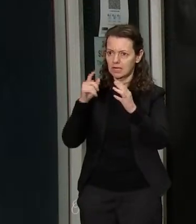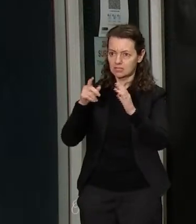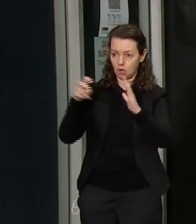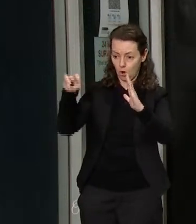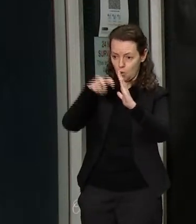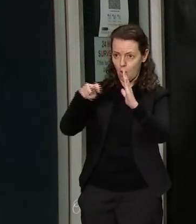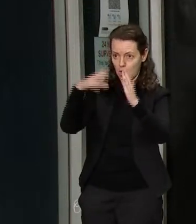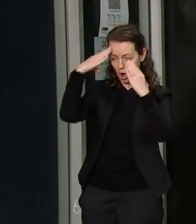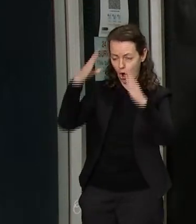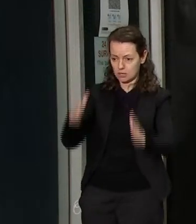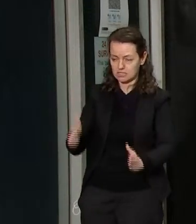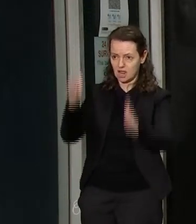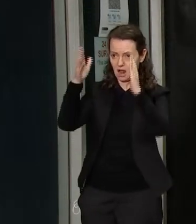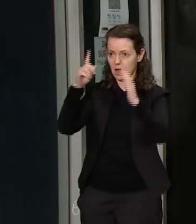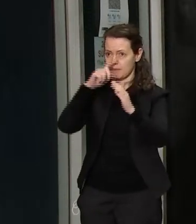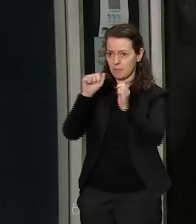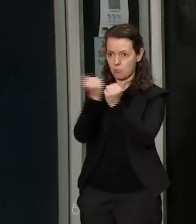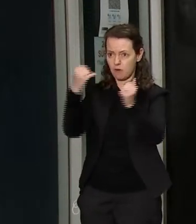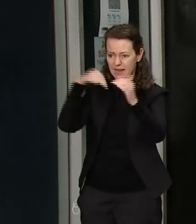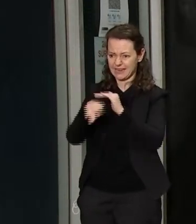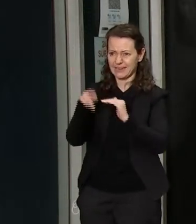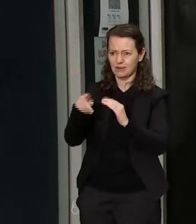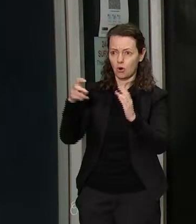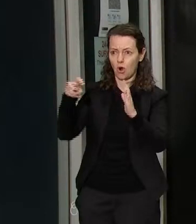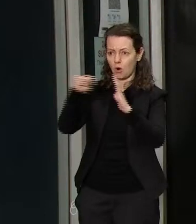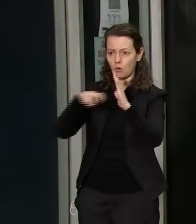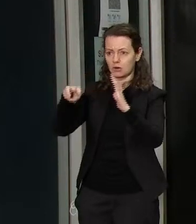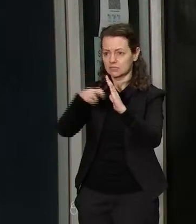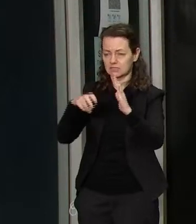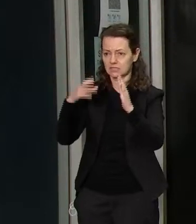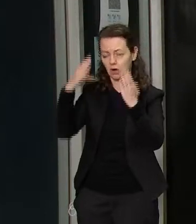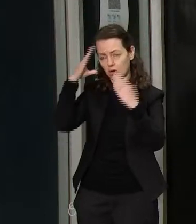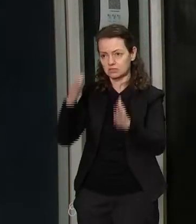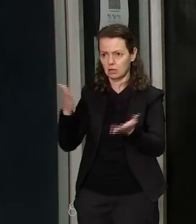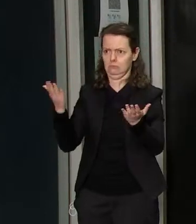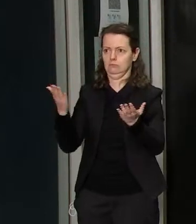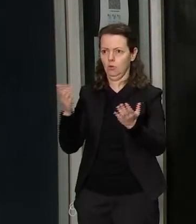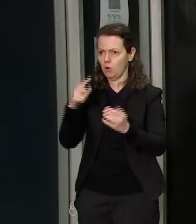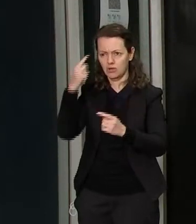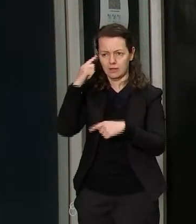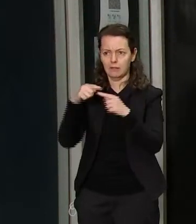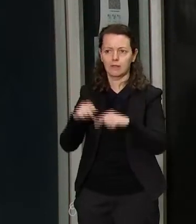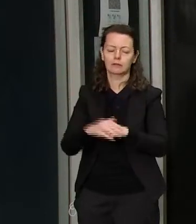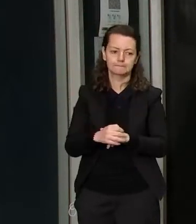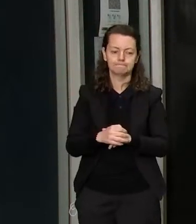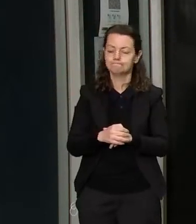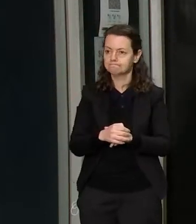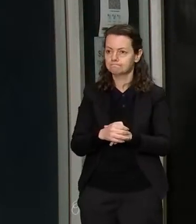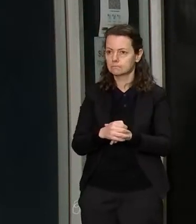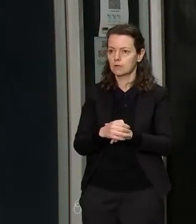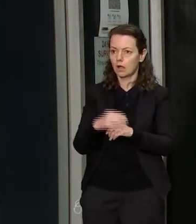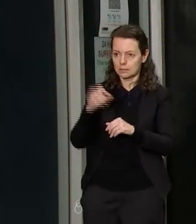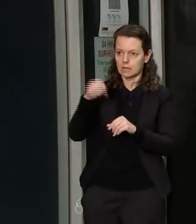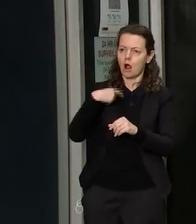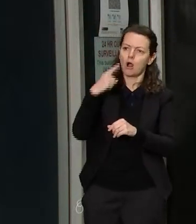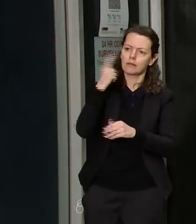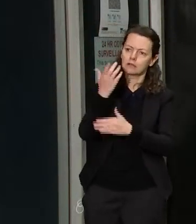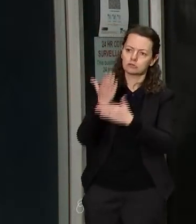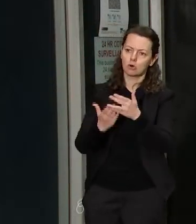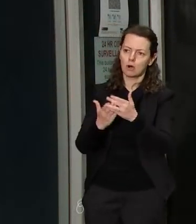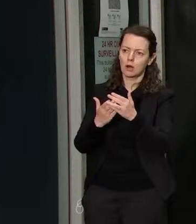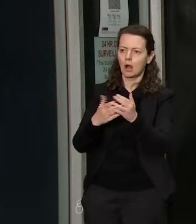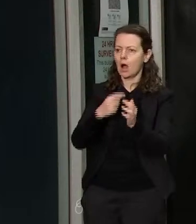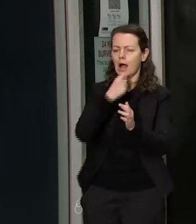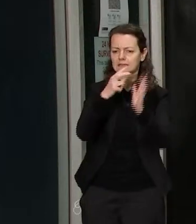any concerns? Well, you're putting that to me, and that's fine. What I'm saying to you is that